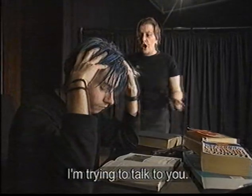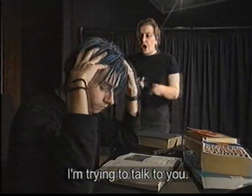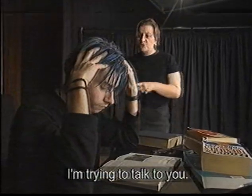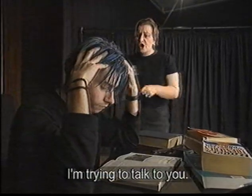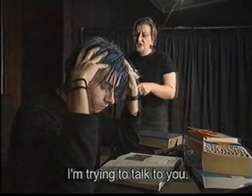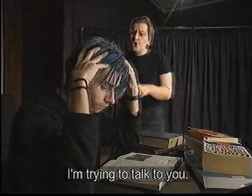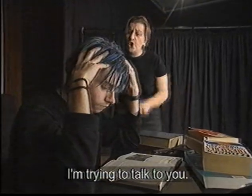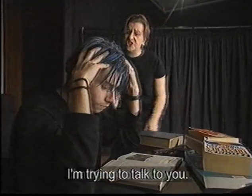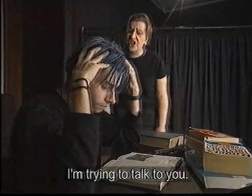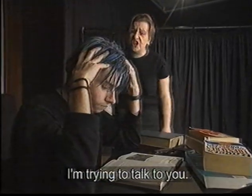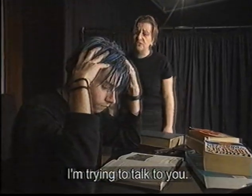I'm trying to talk to you.